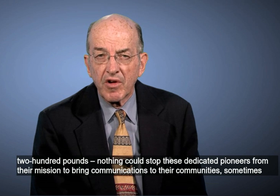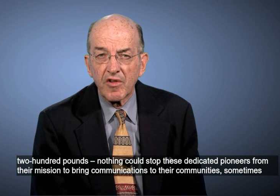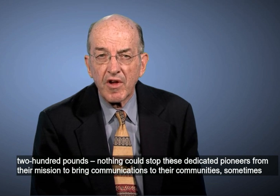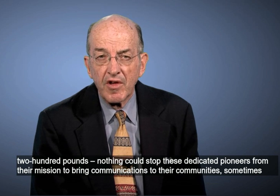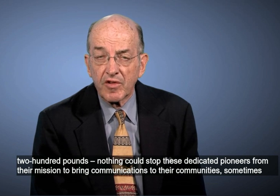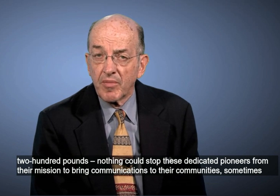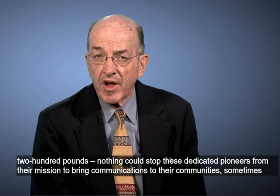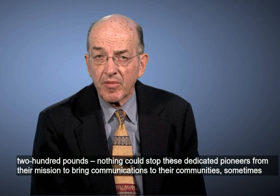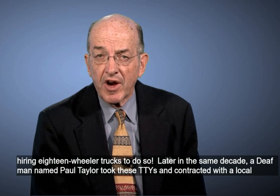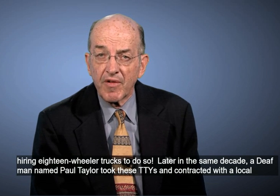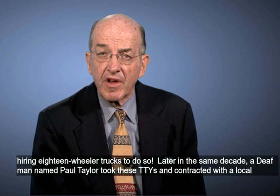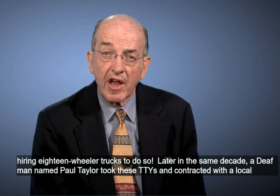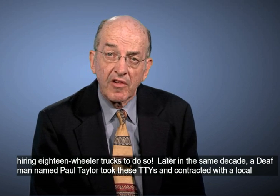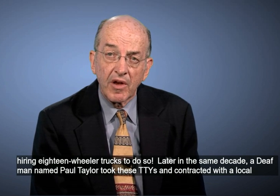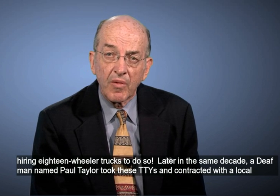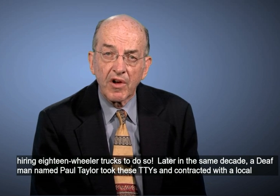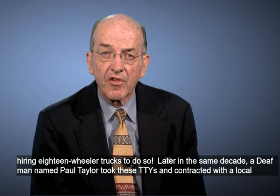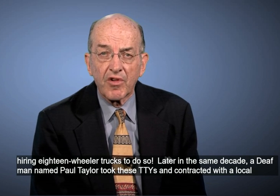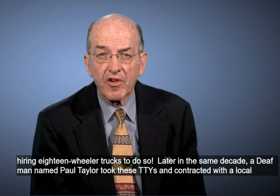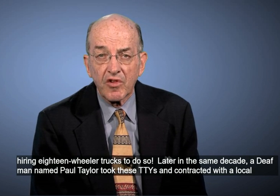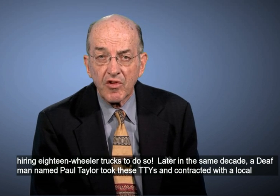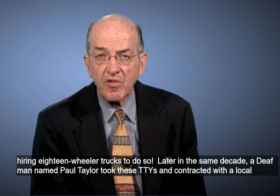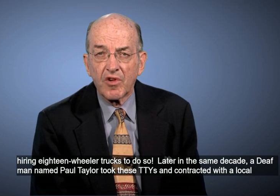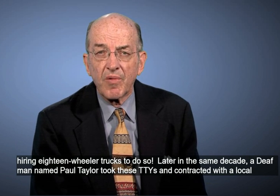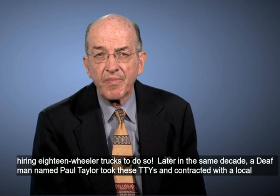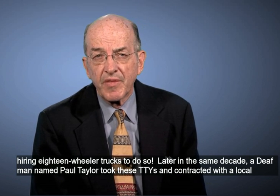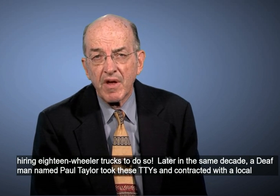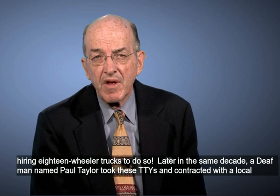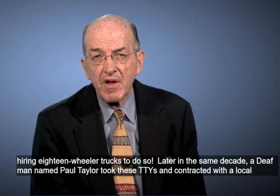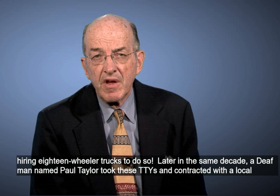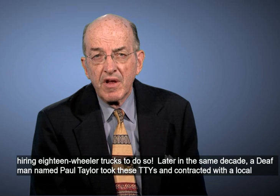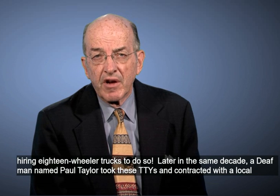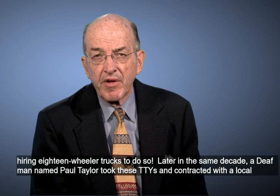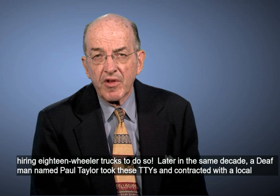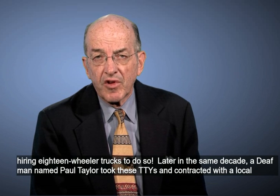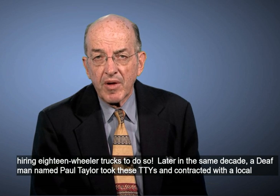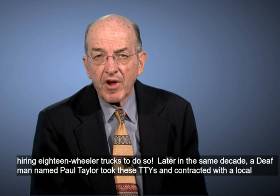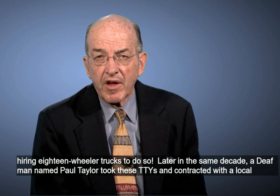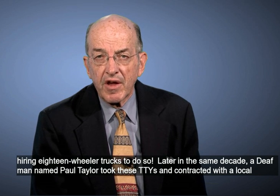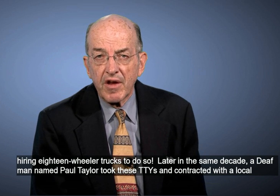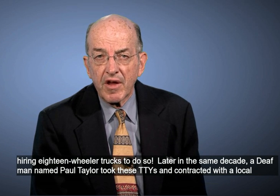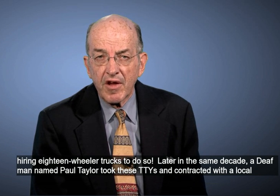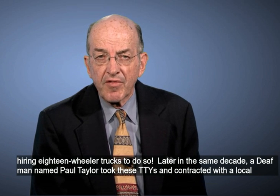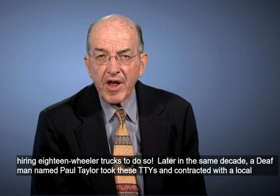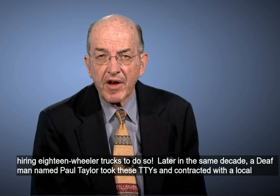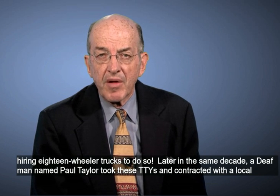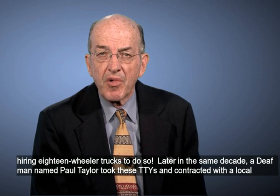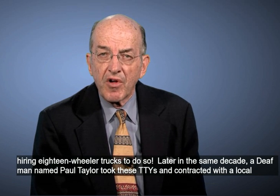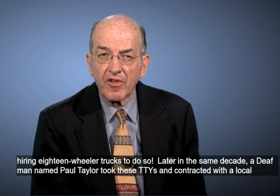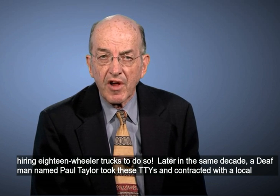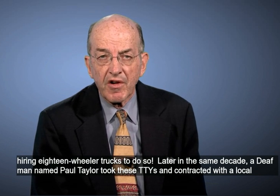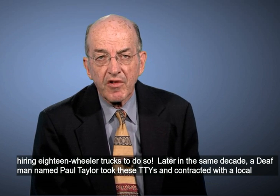communities, sometimes hiring 18-wheeler trucks to do so. Later in the same decade, a deaf man named Paul Taylor took